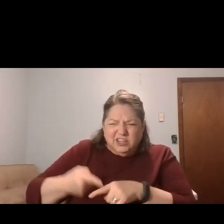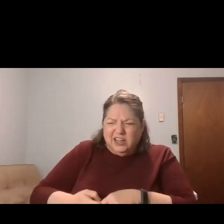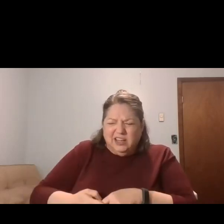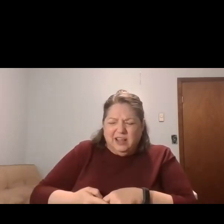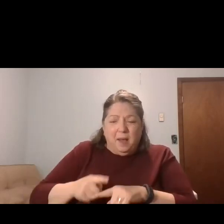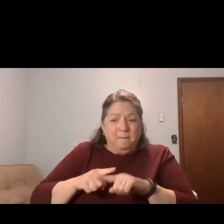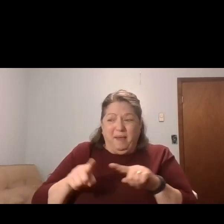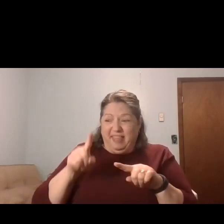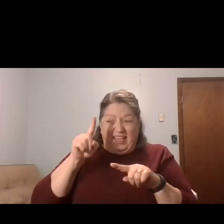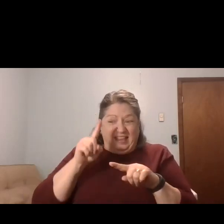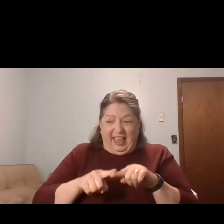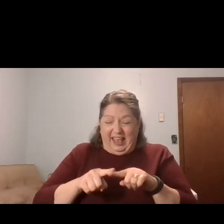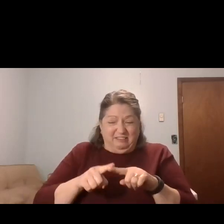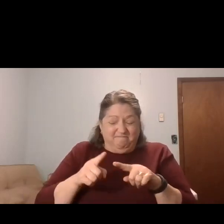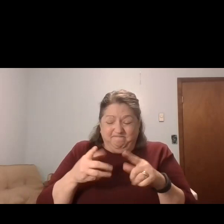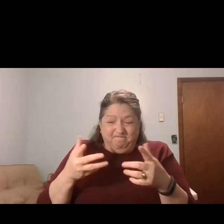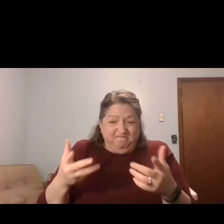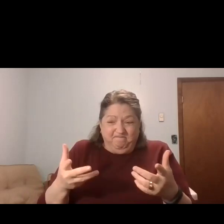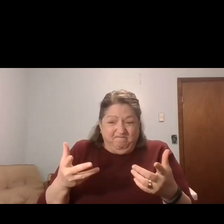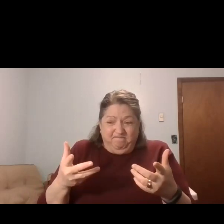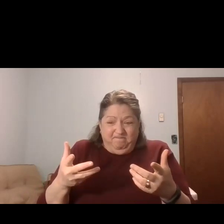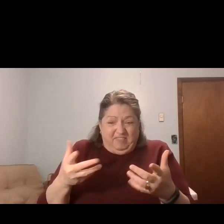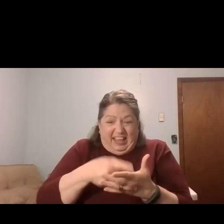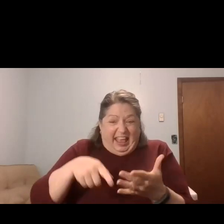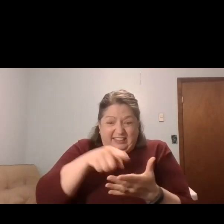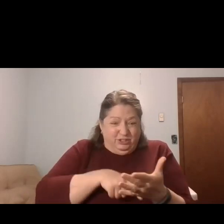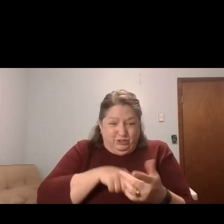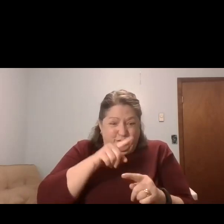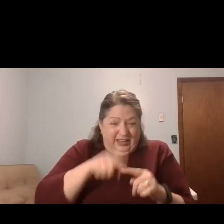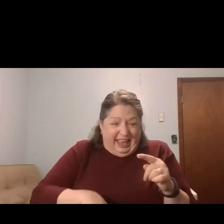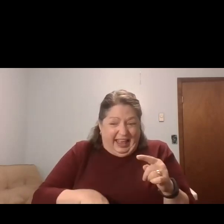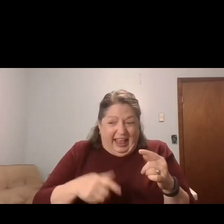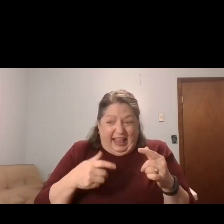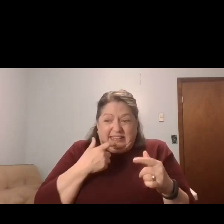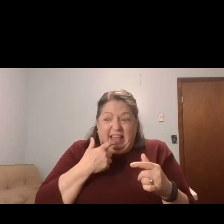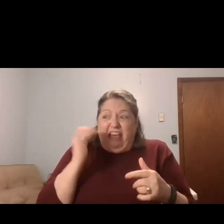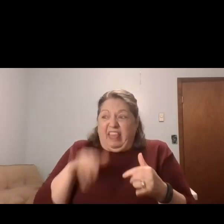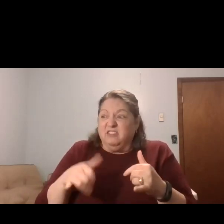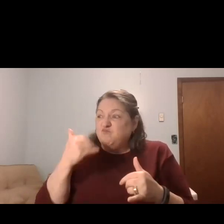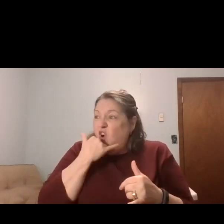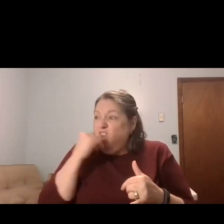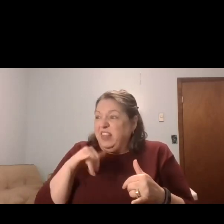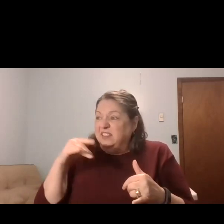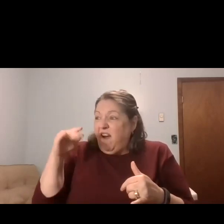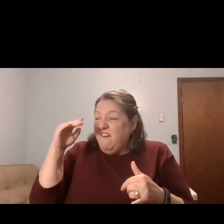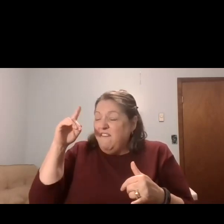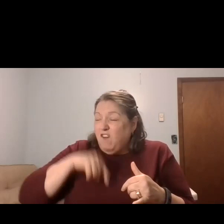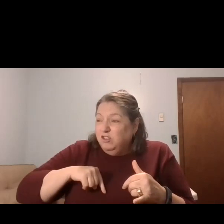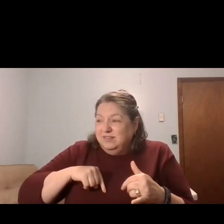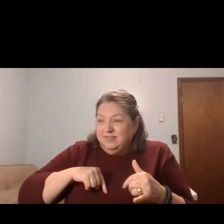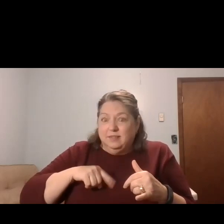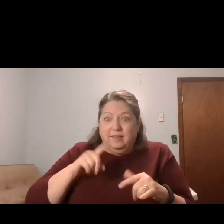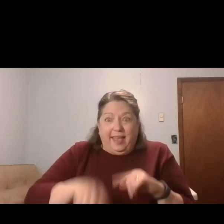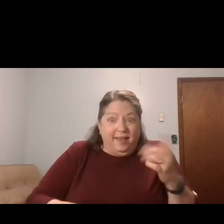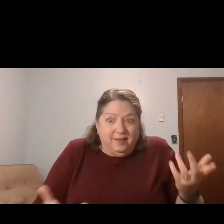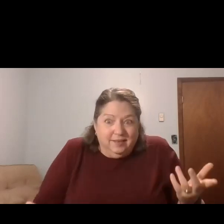of a foundation. Some have even, in their attempt to disprove the resurrection and the claims of Christianity, have